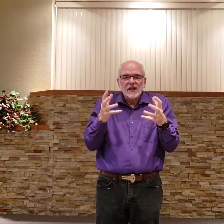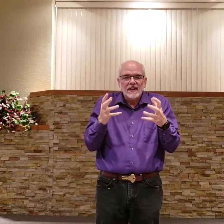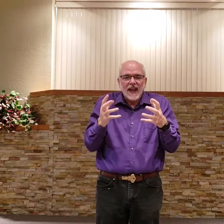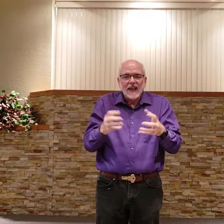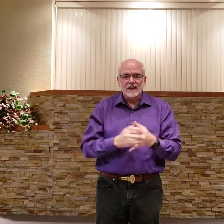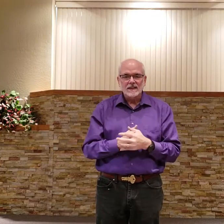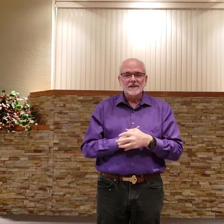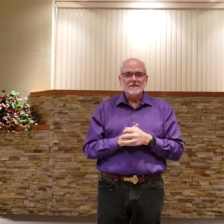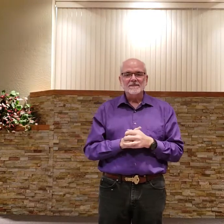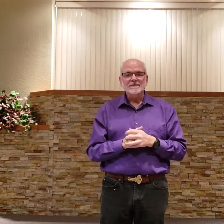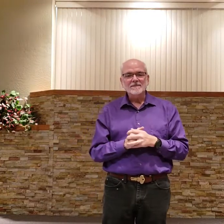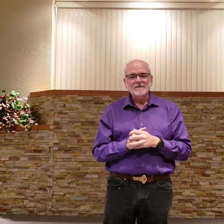the hands.